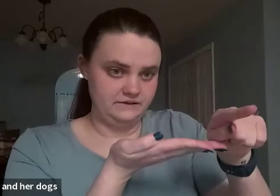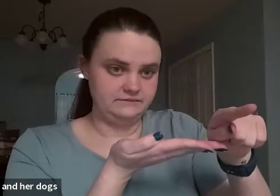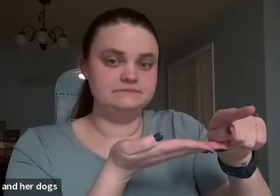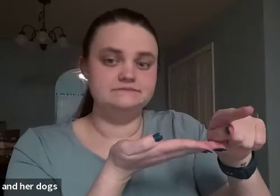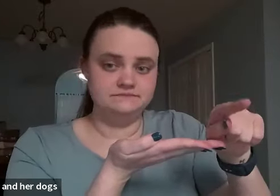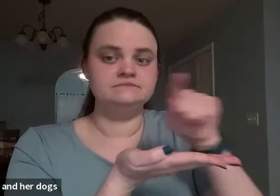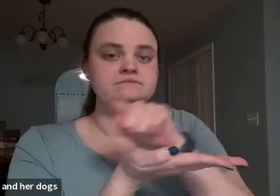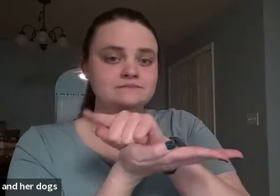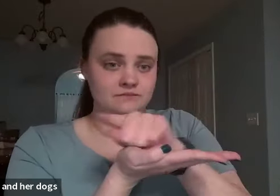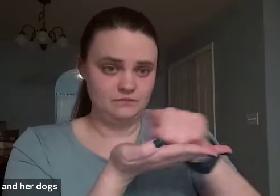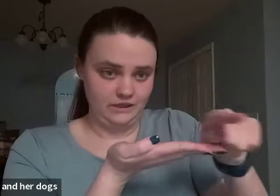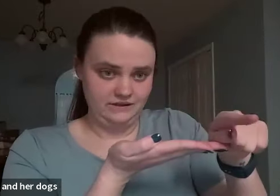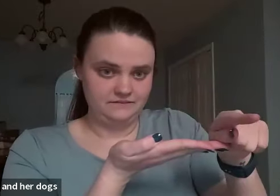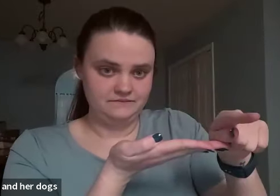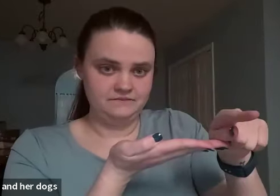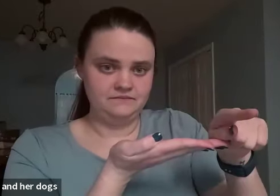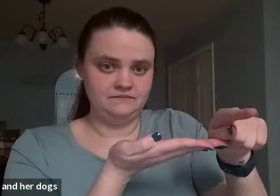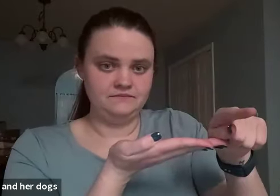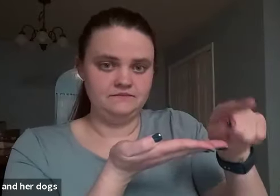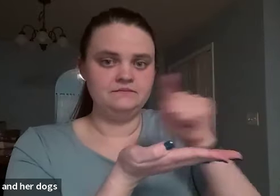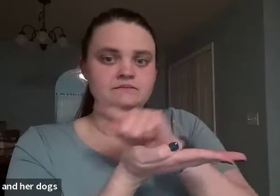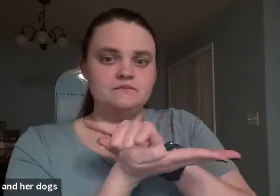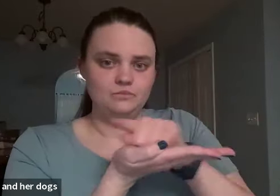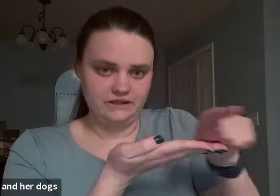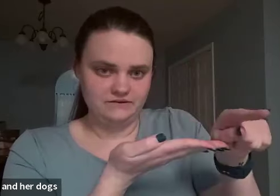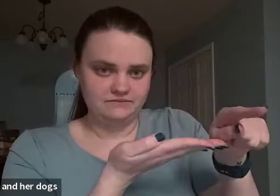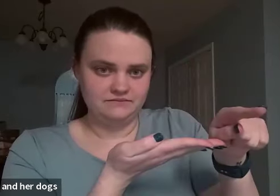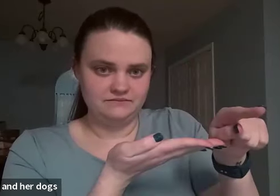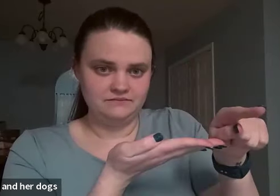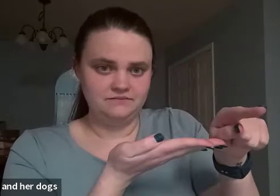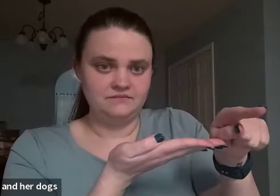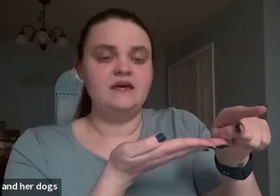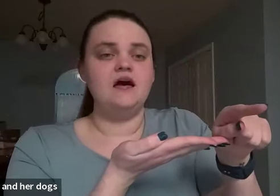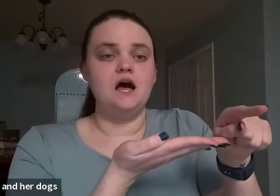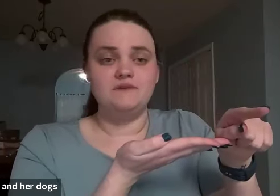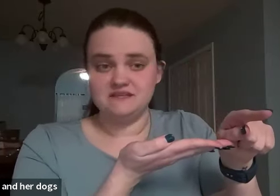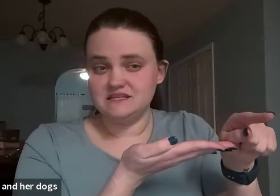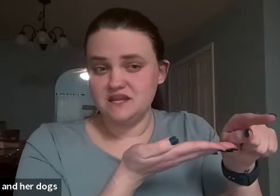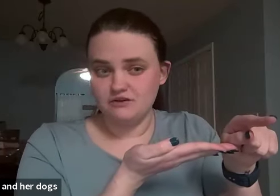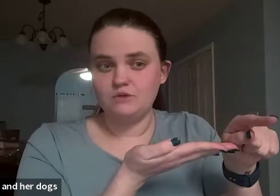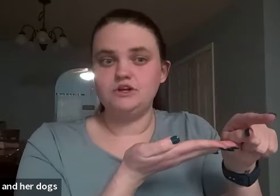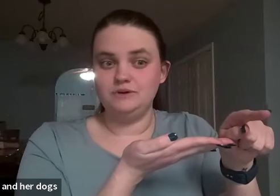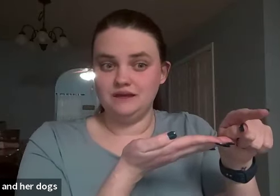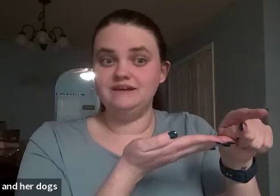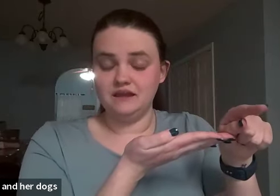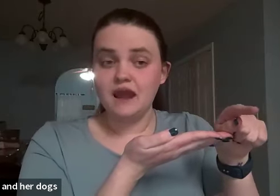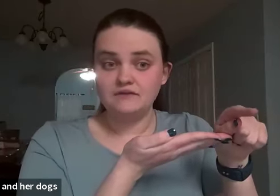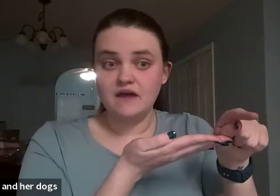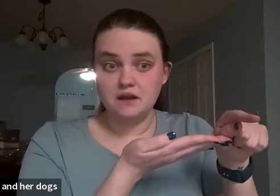Week. Week. Week. And this is another one where you again can add that